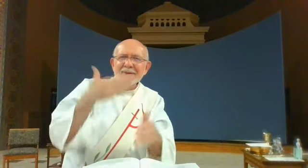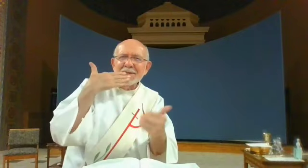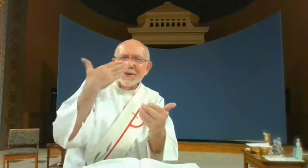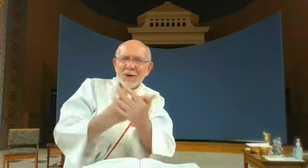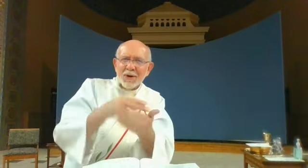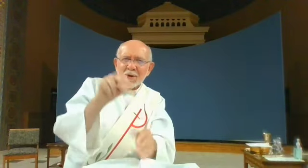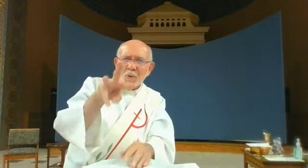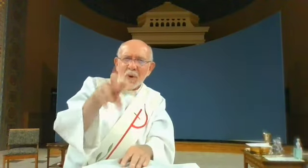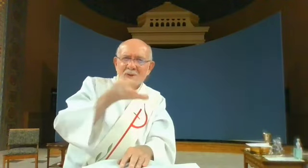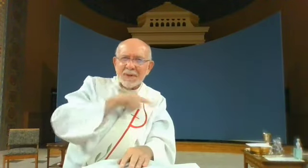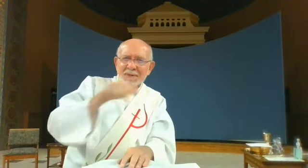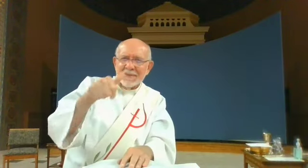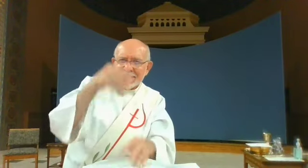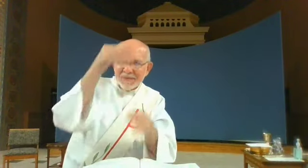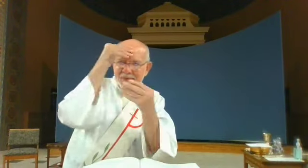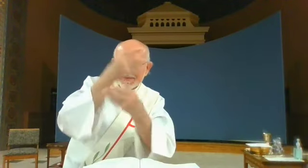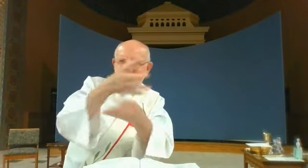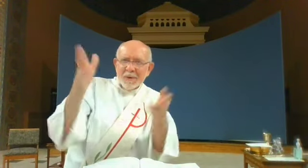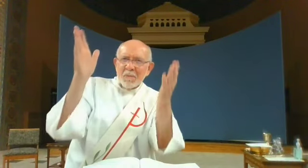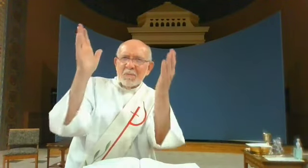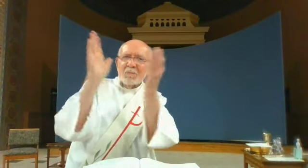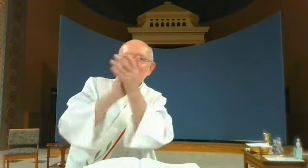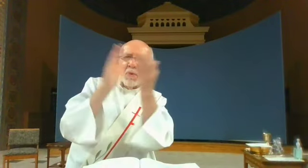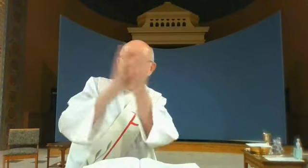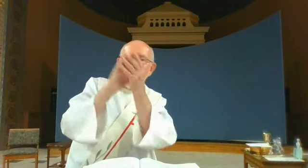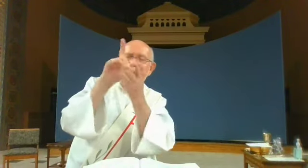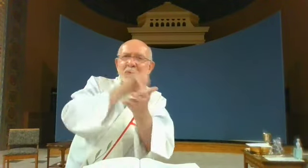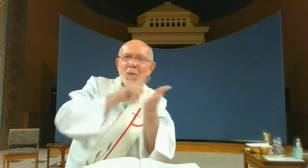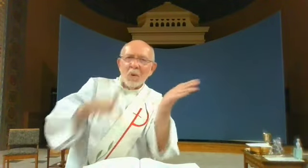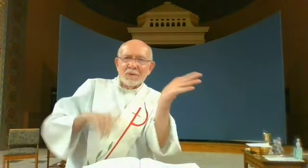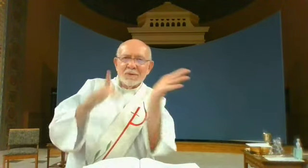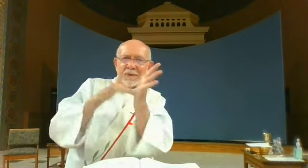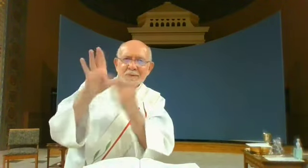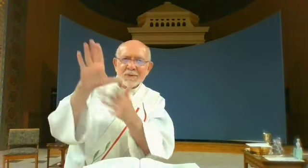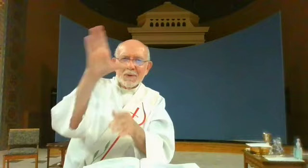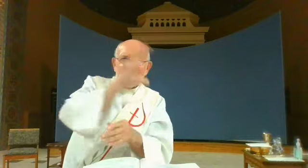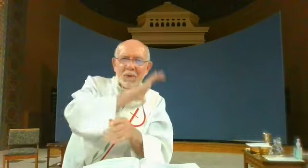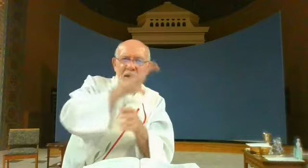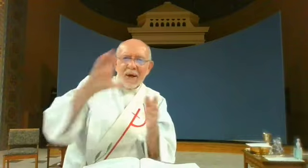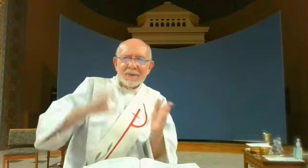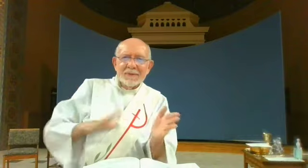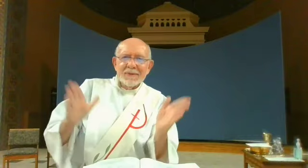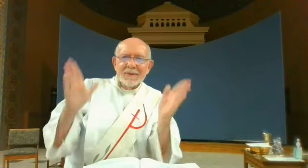The Gospel of the Lord. Praise to you, Lord Jesus Christ.